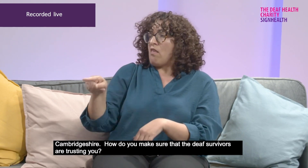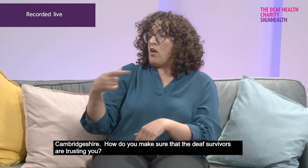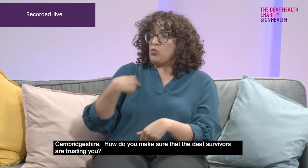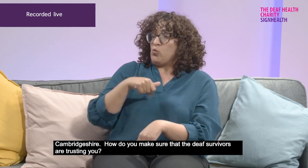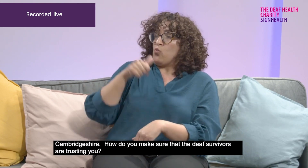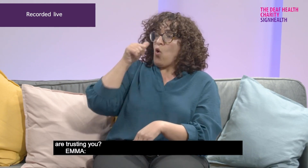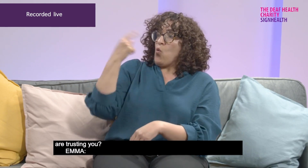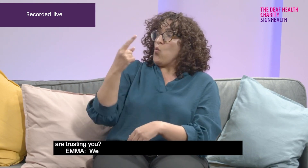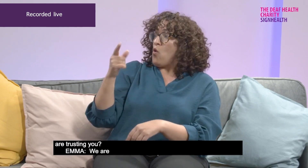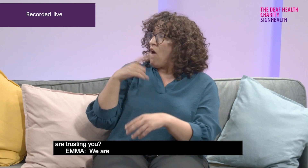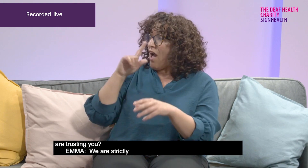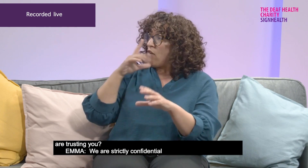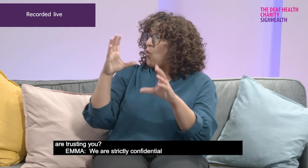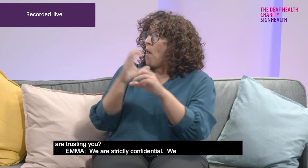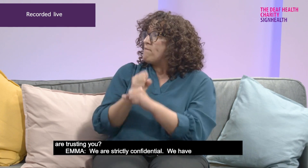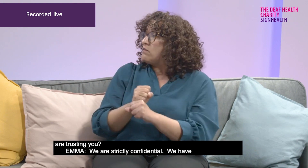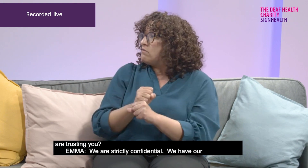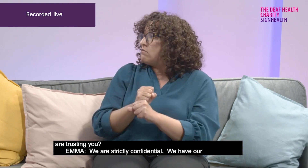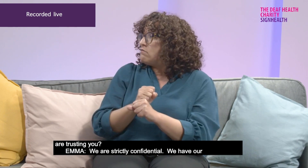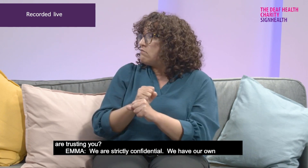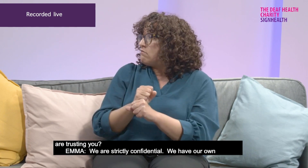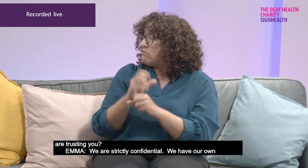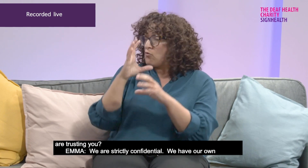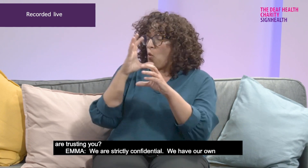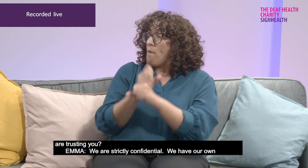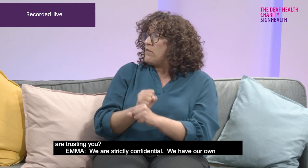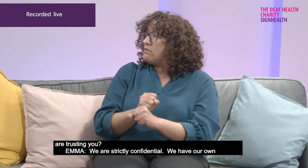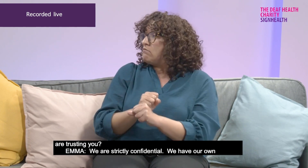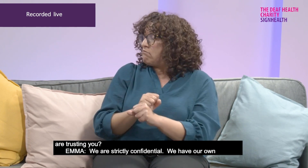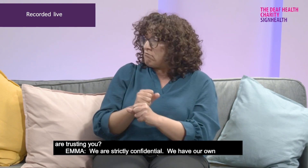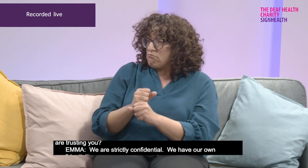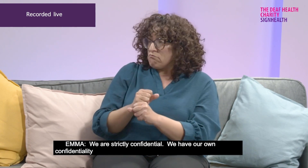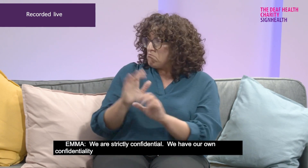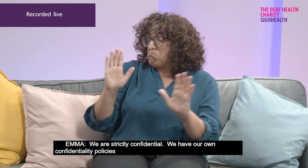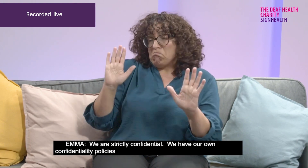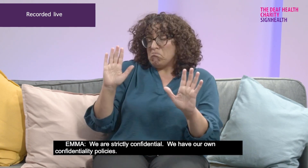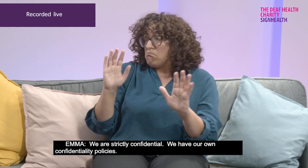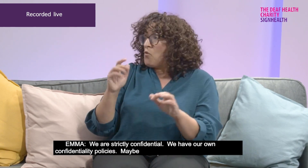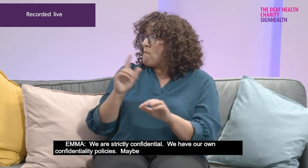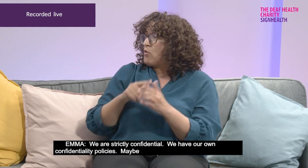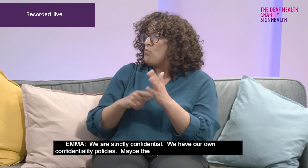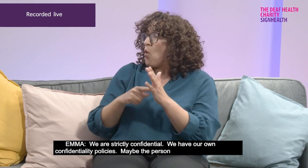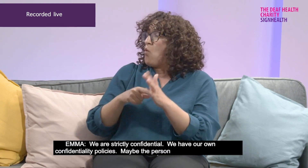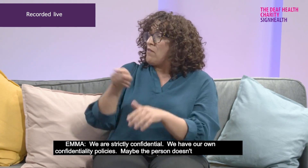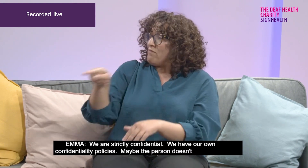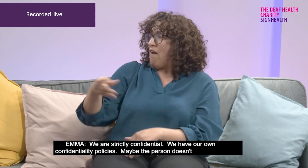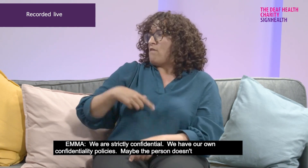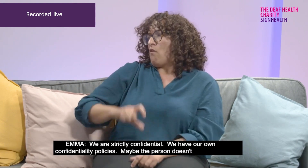strictly confidential. We have our own confidentiality policies as well. Maybe